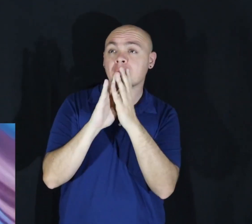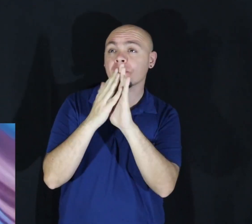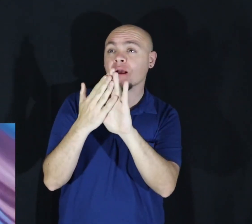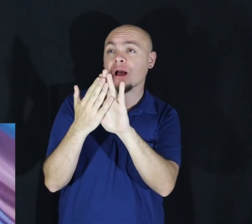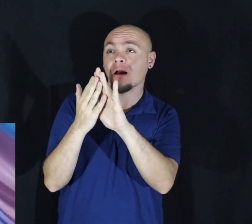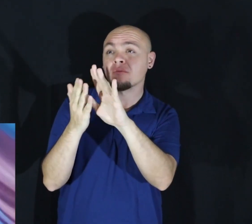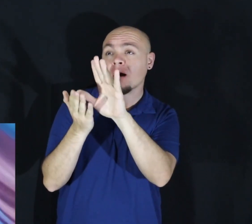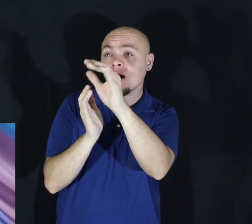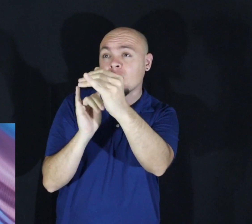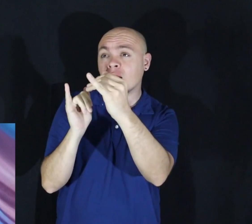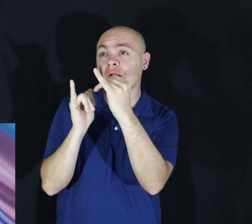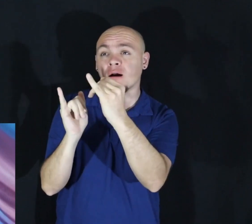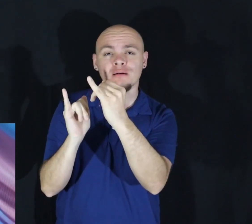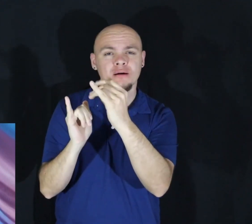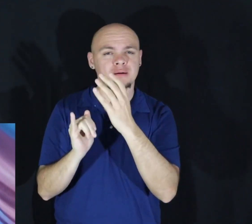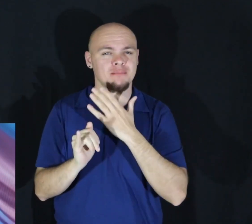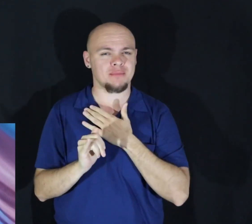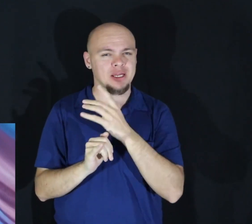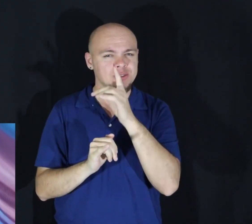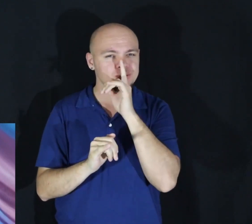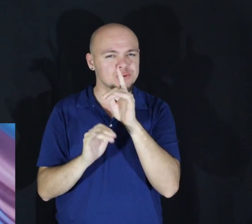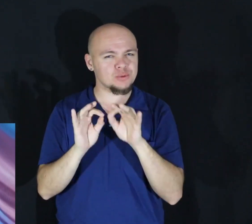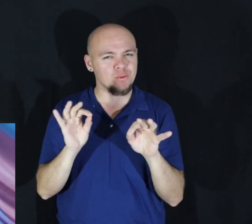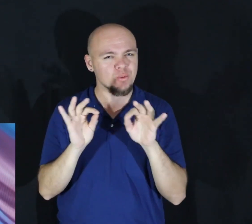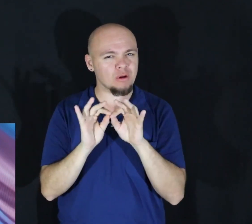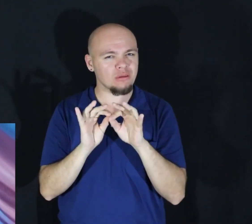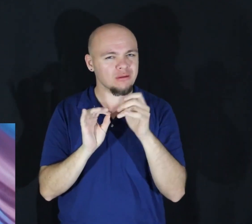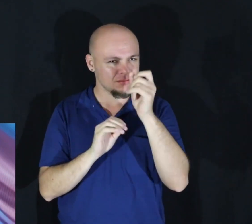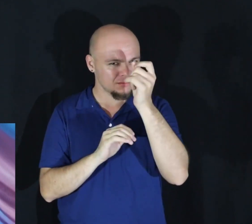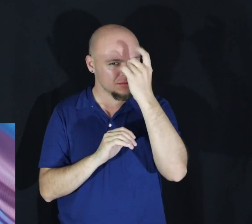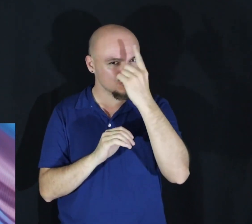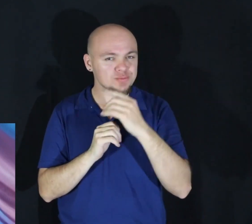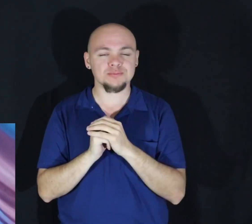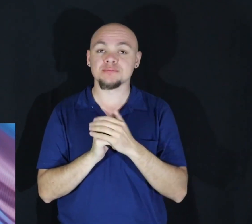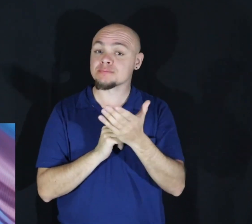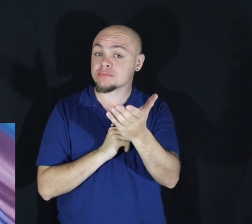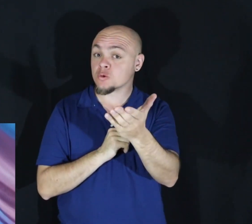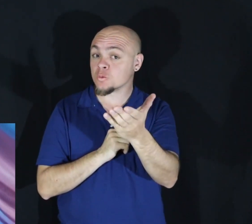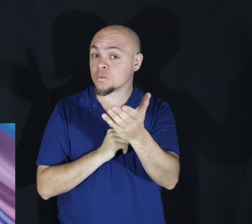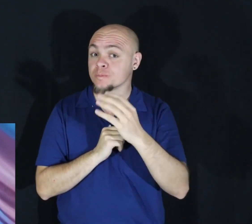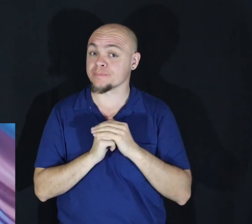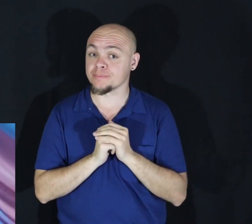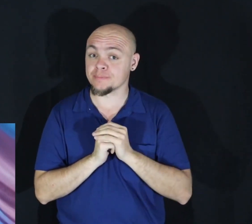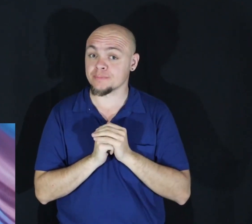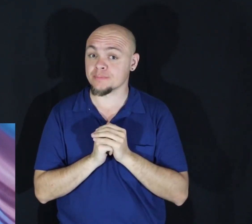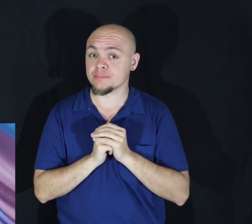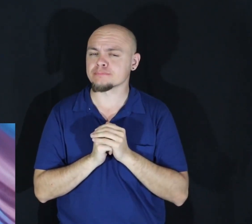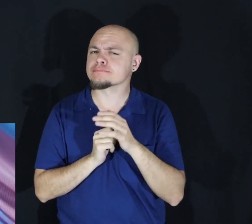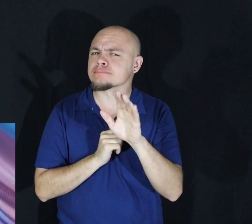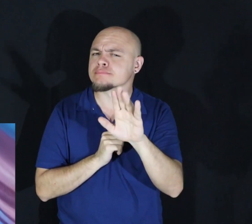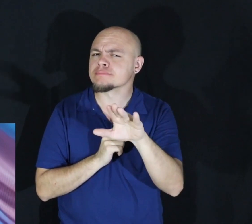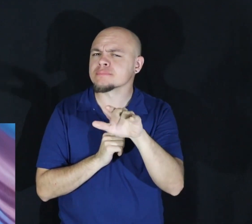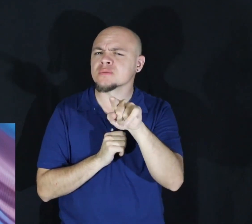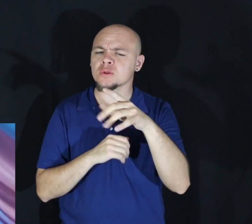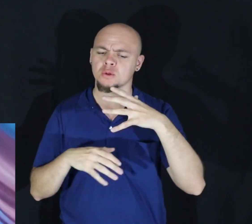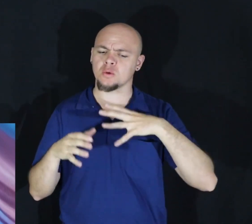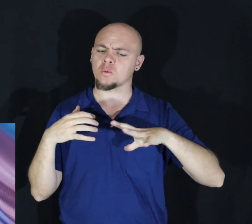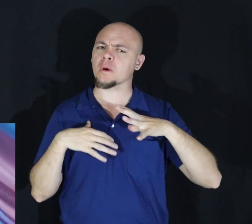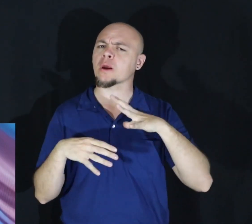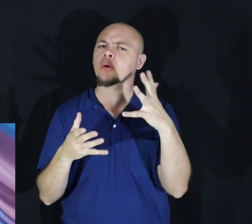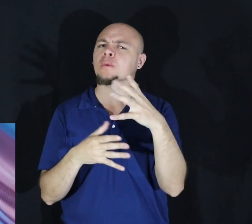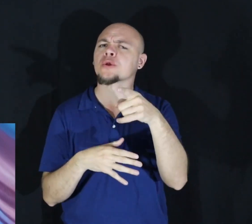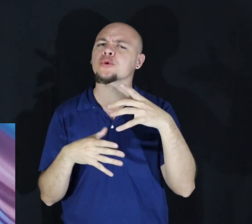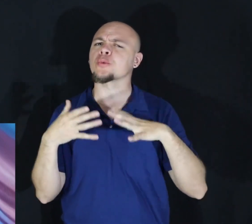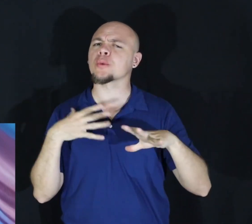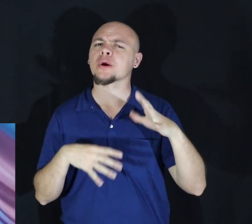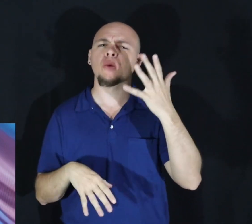reminds me daily of my true worth. What about you? Why do you wear what you wear?